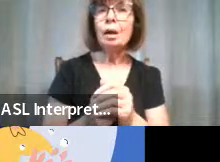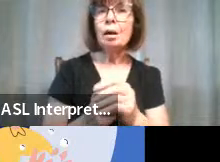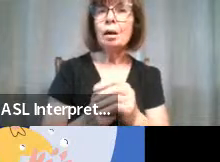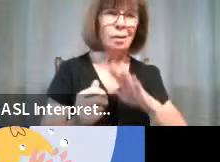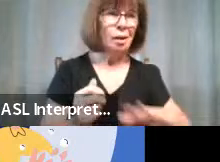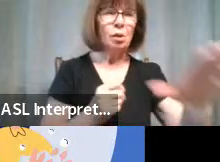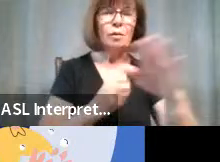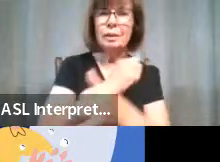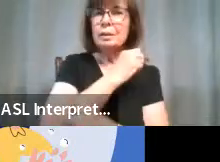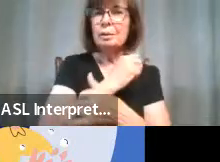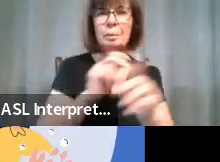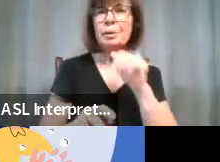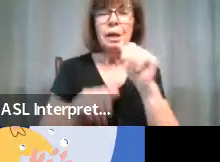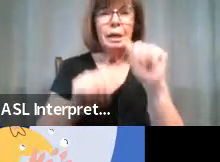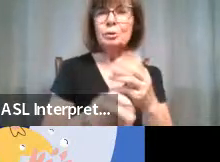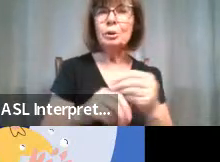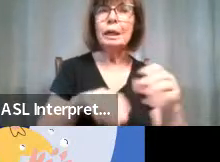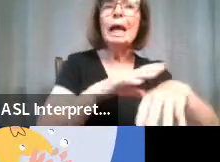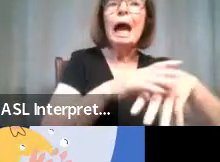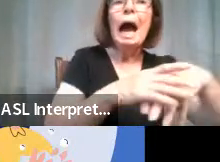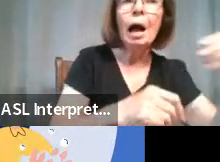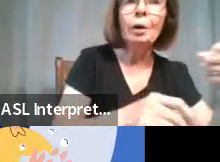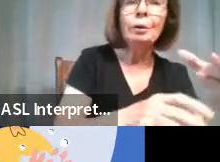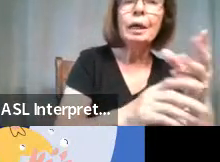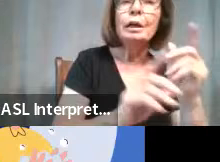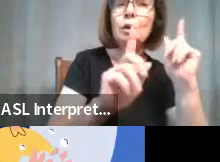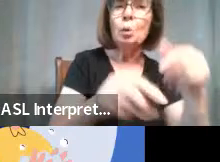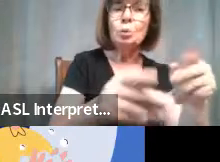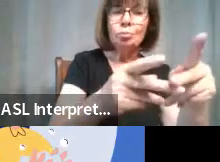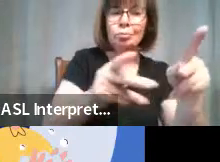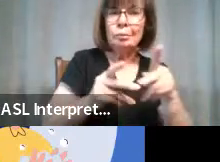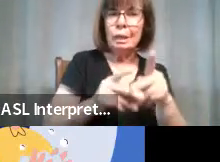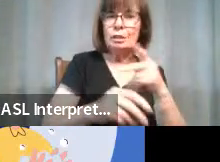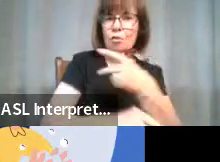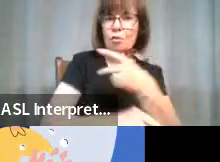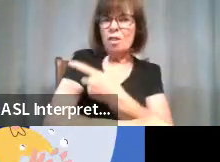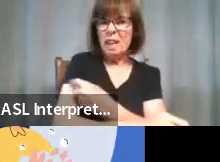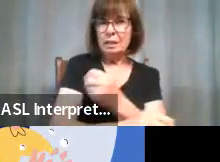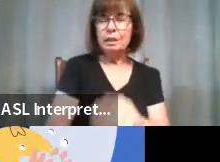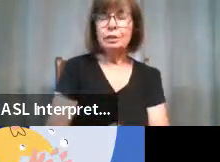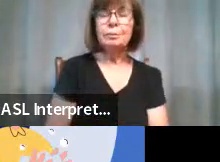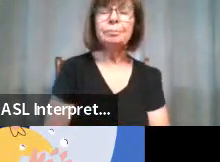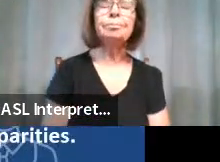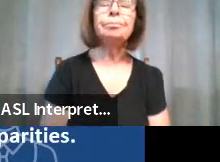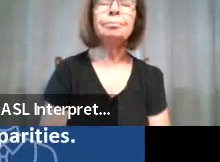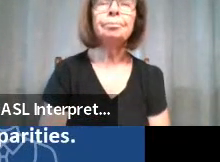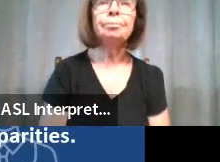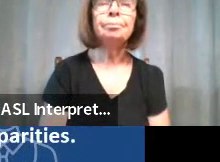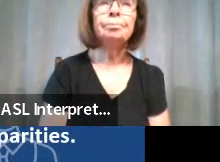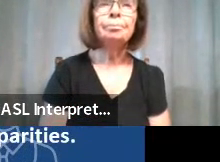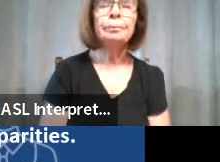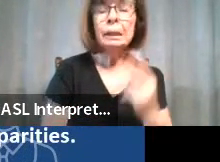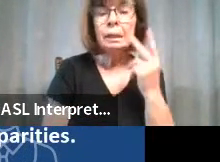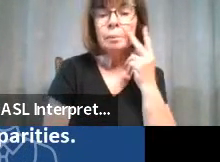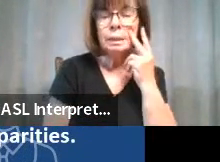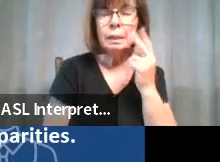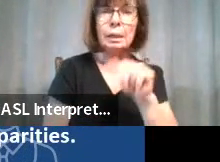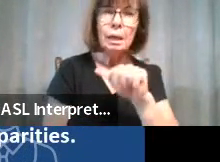out to vaccination sites. So, and let's see, is there any